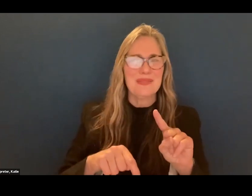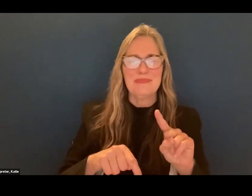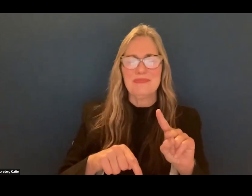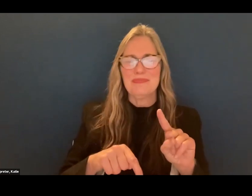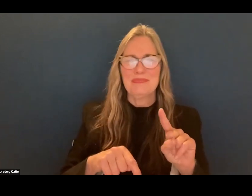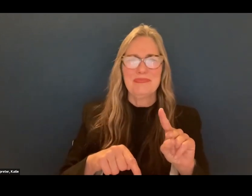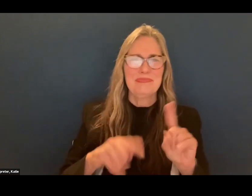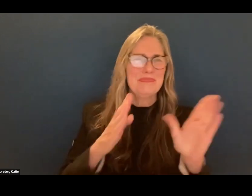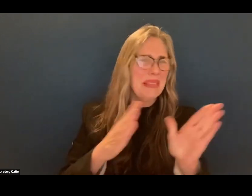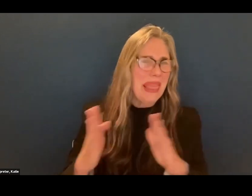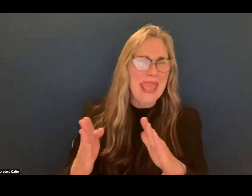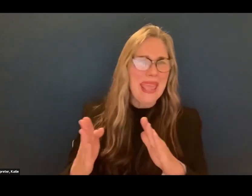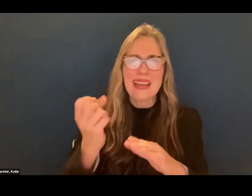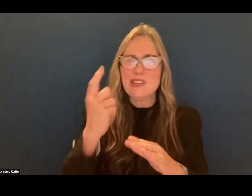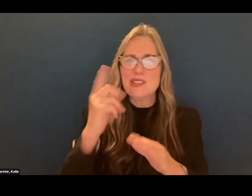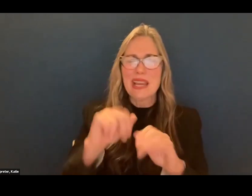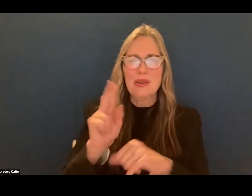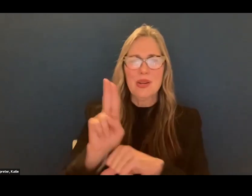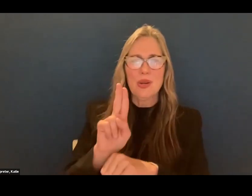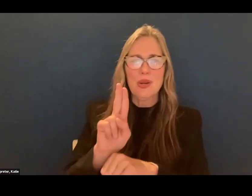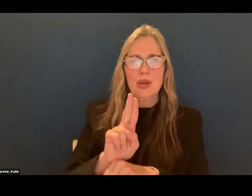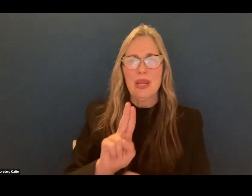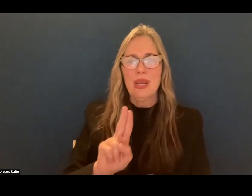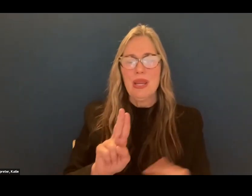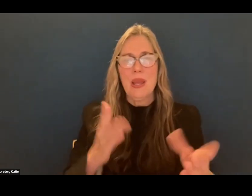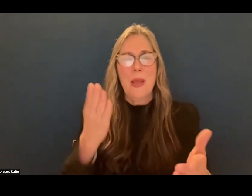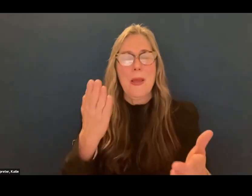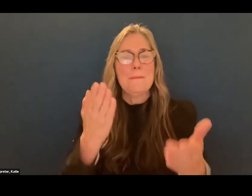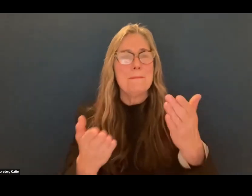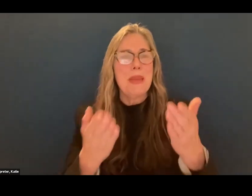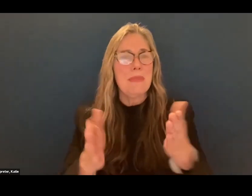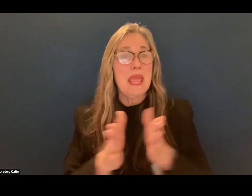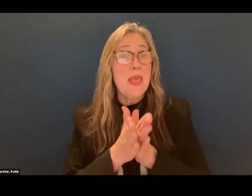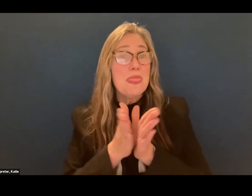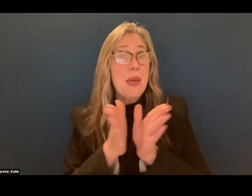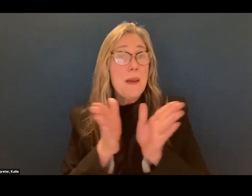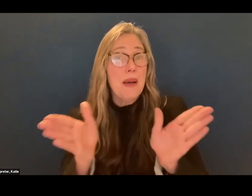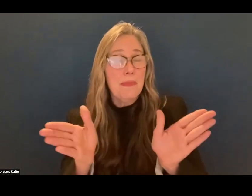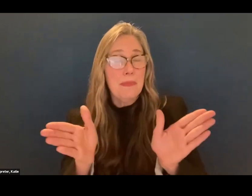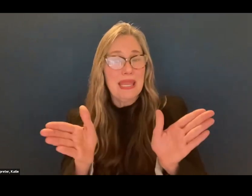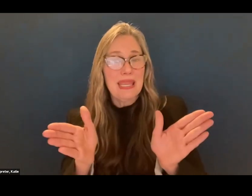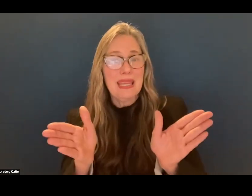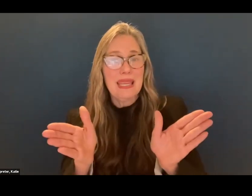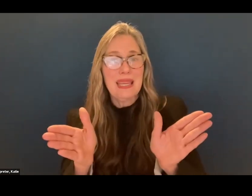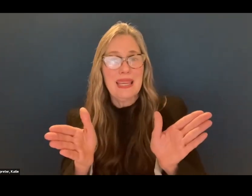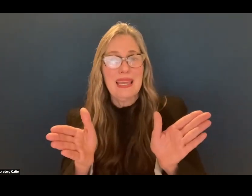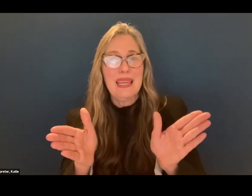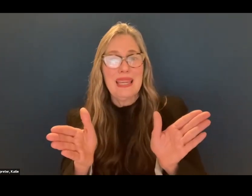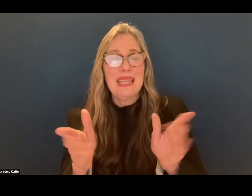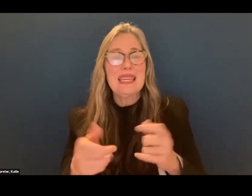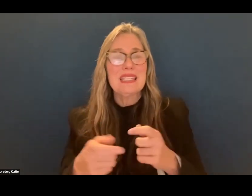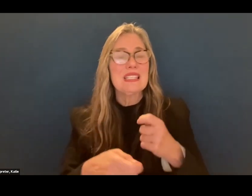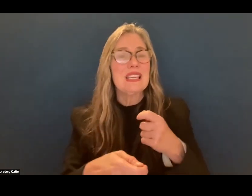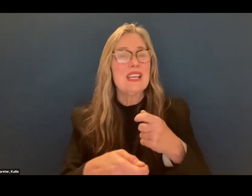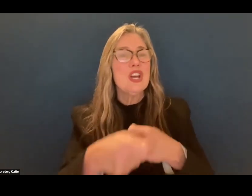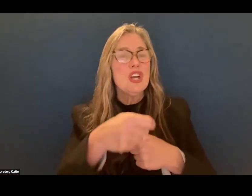of that. Yeah. Well, to use a little vernacular, perhaps the public is supplanting rather than supplementing. There you